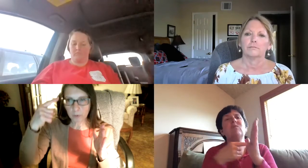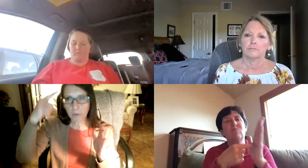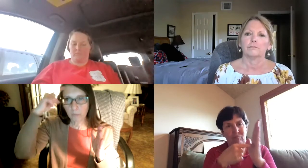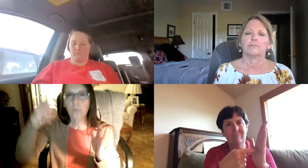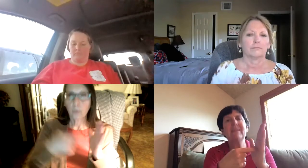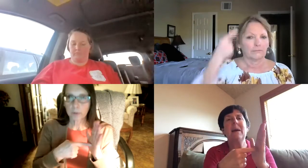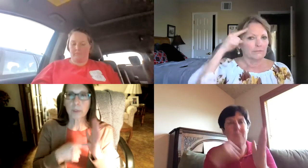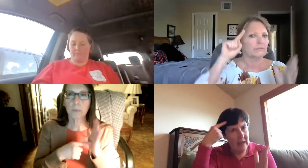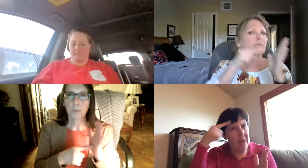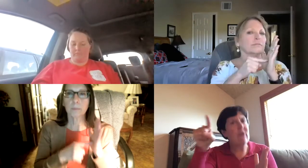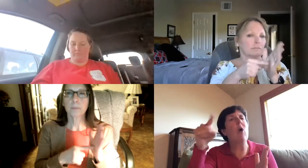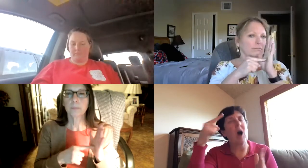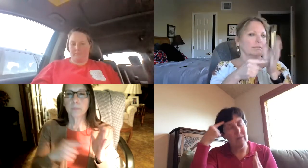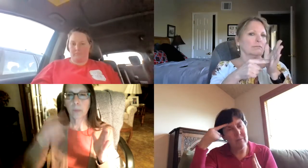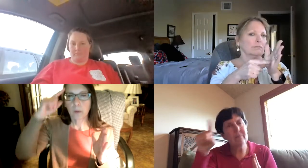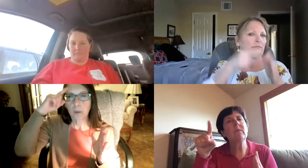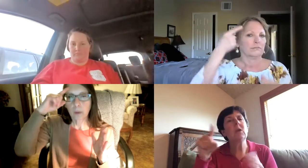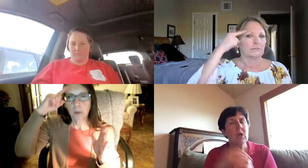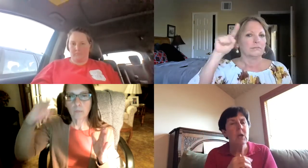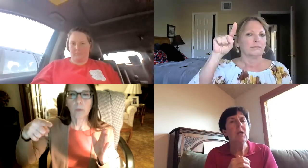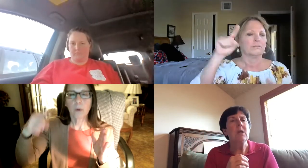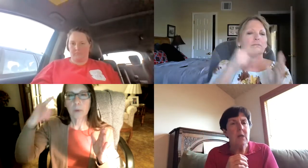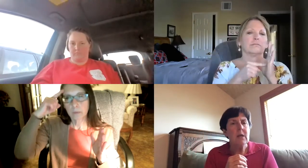For? Yeah, F-O-R.